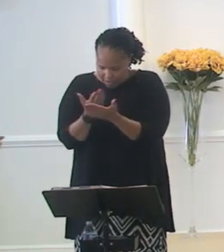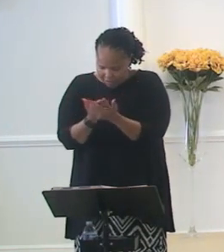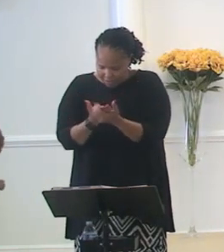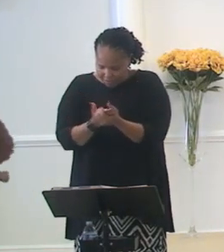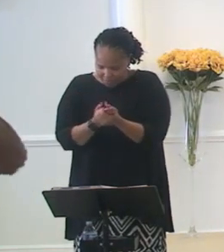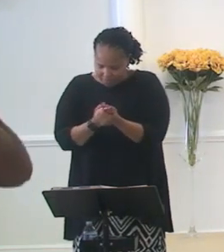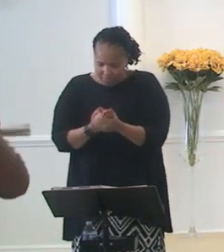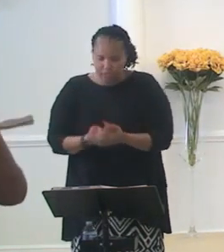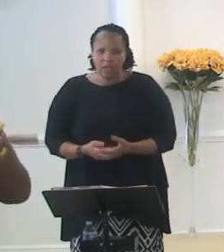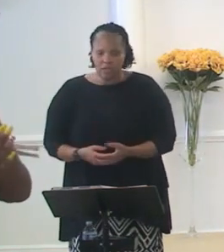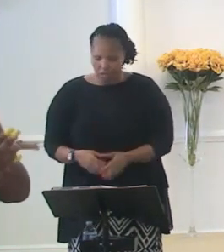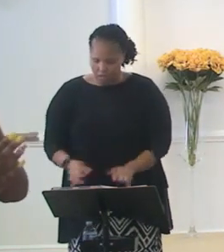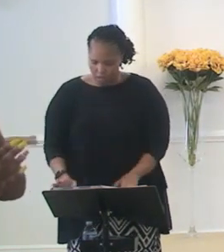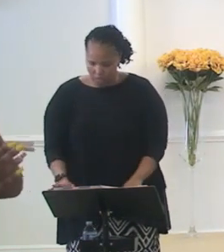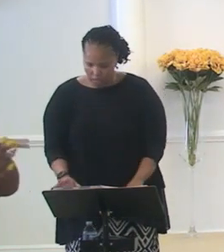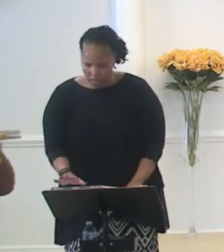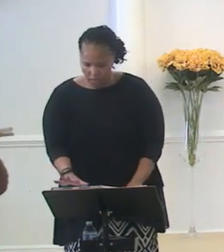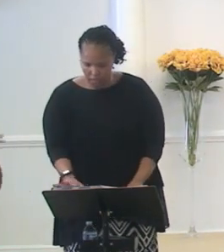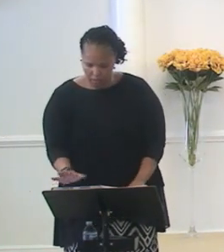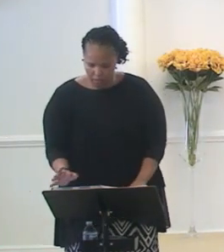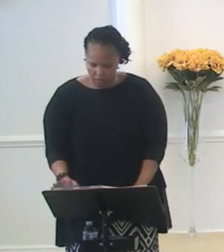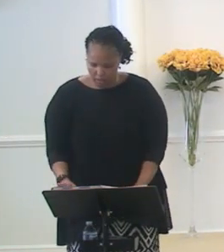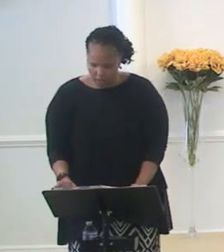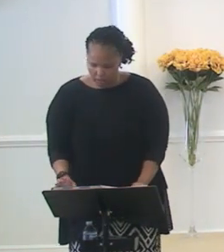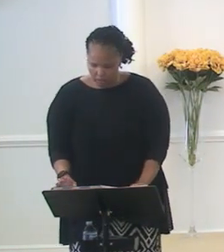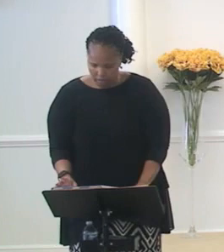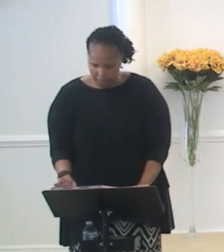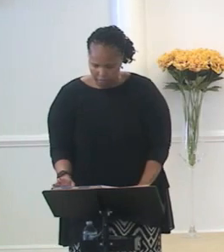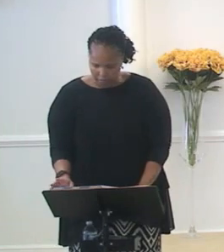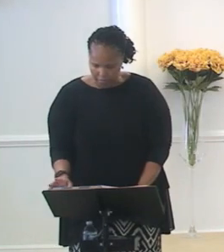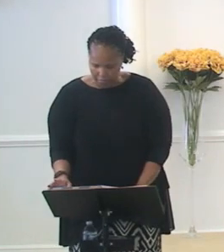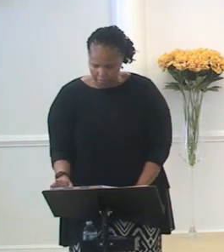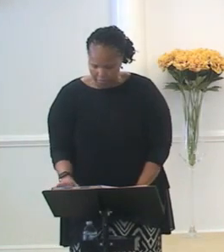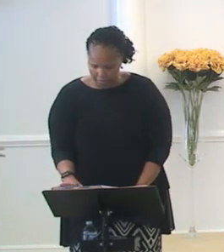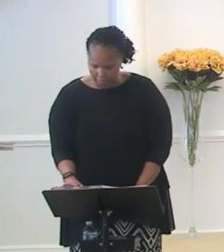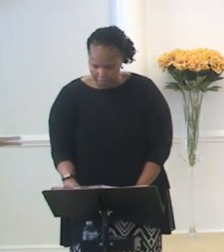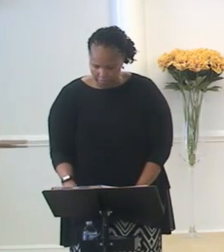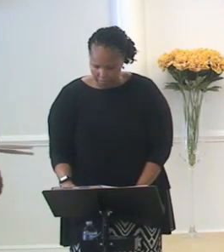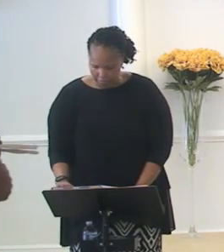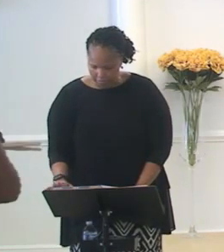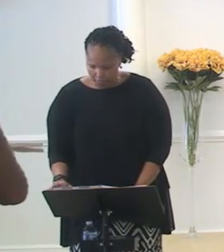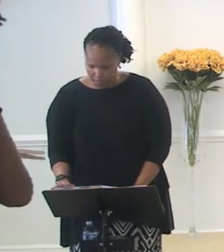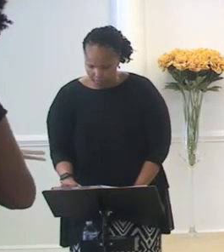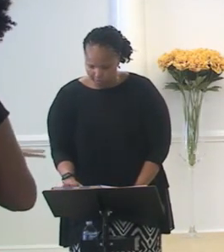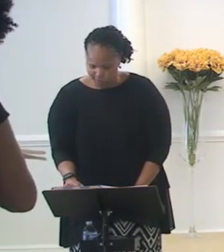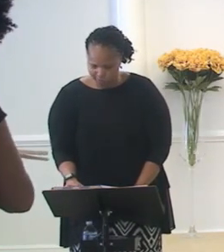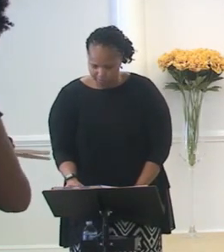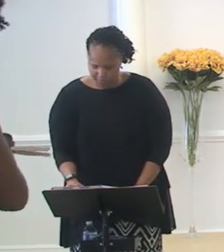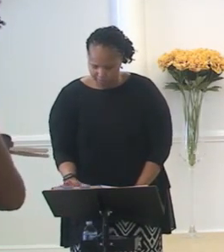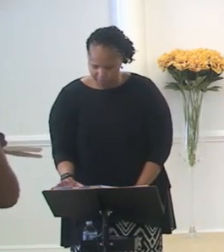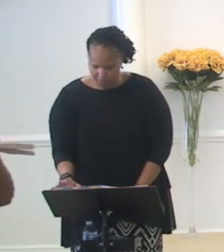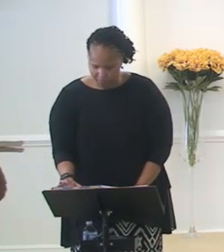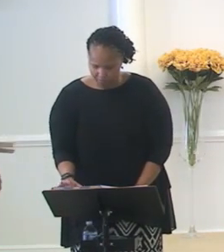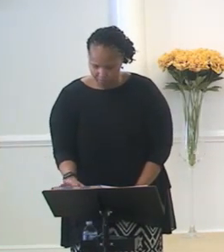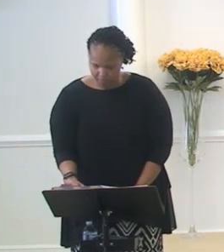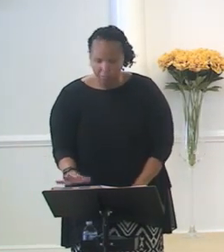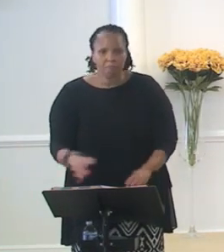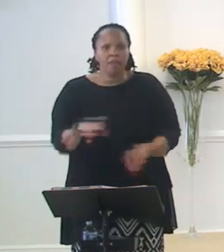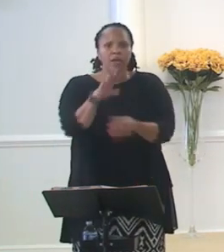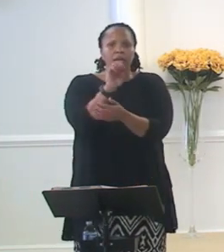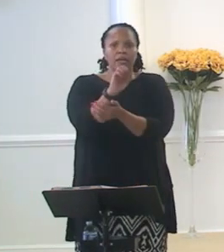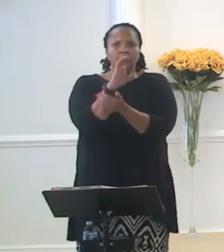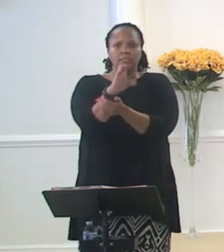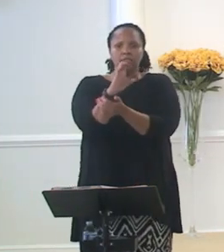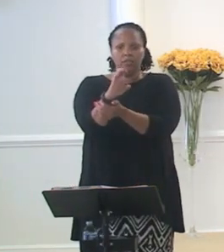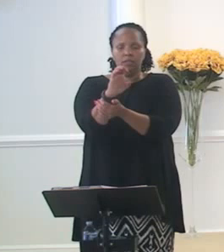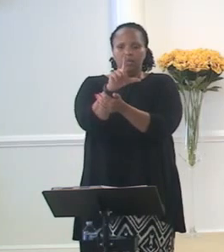Ecclesiastes chapter 3, as we continue on in our series entitled How to